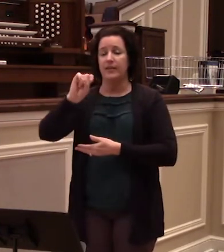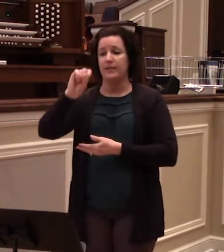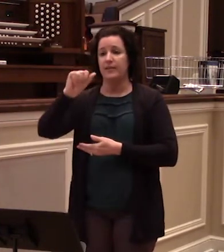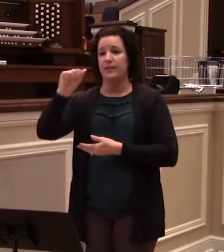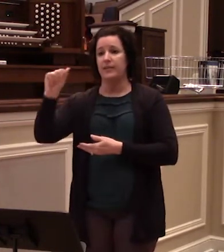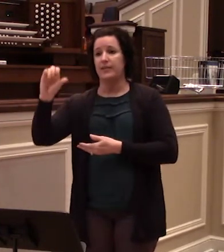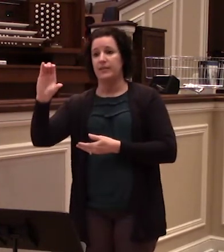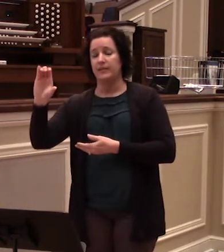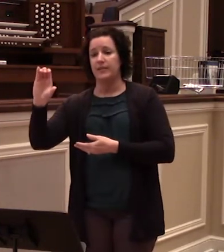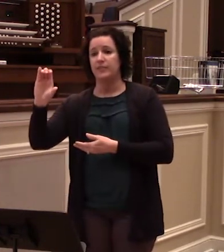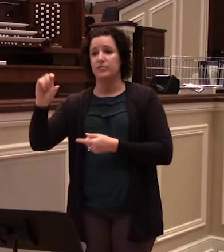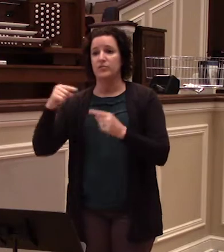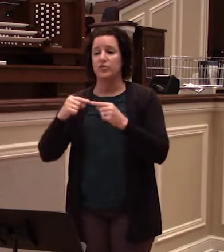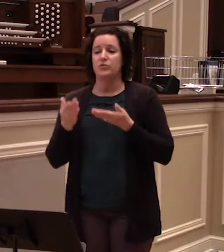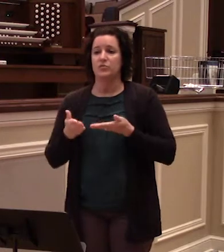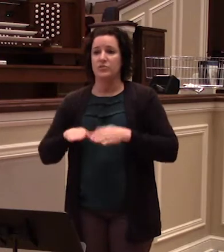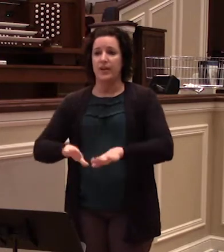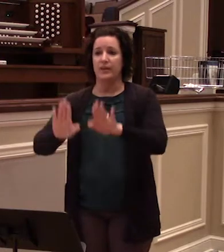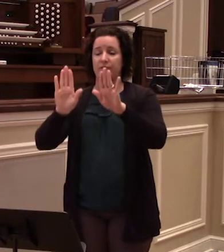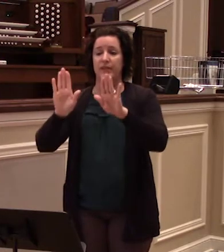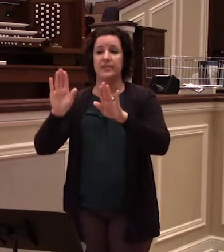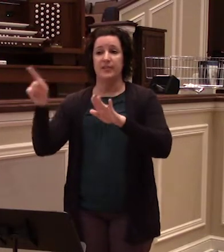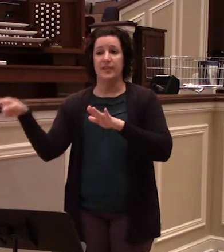atonement, sacrifice made